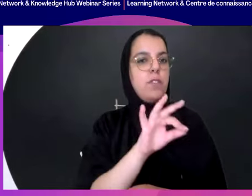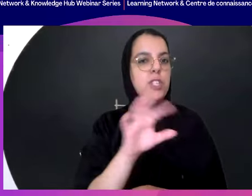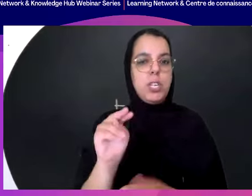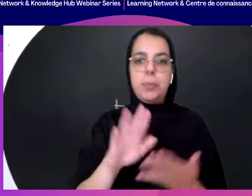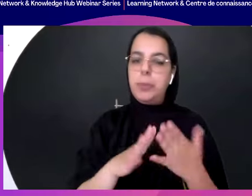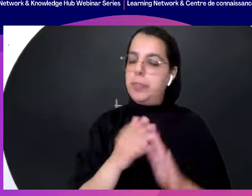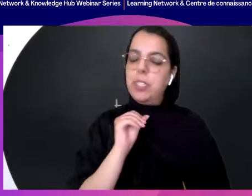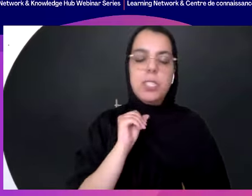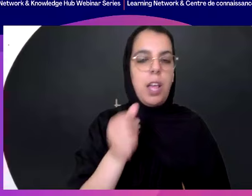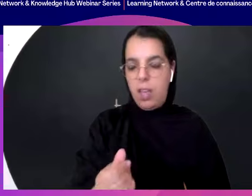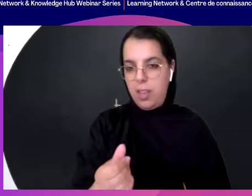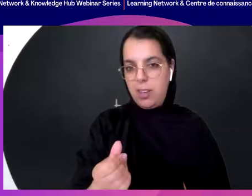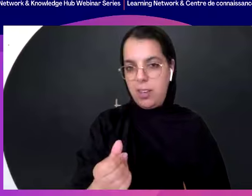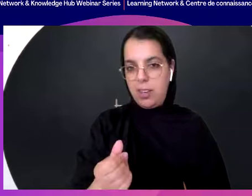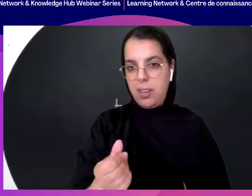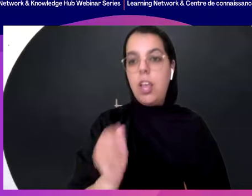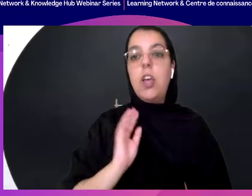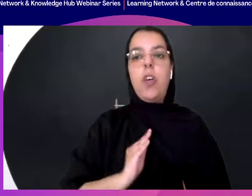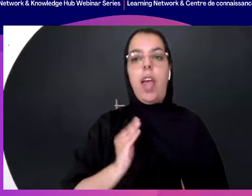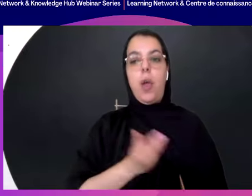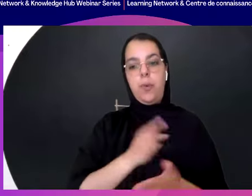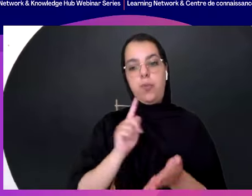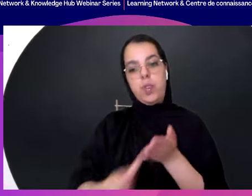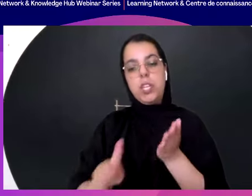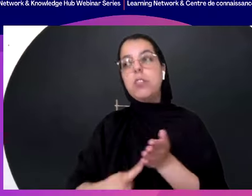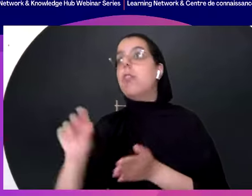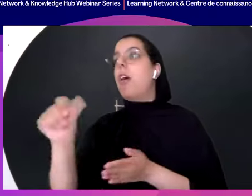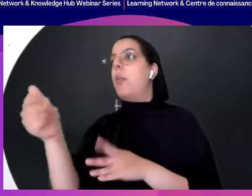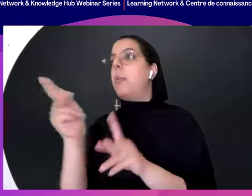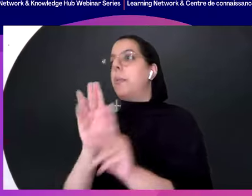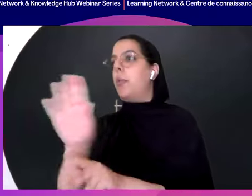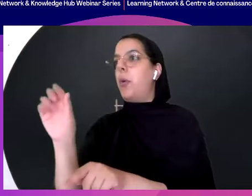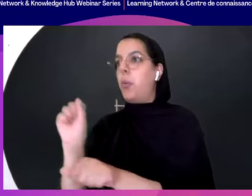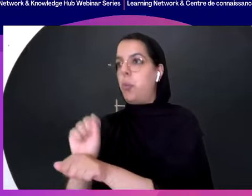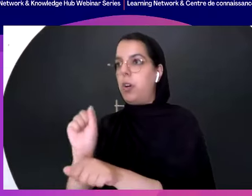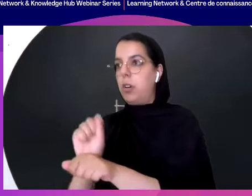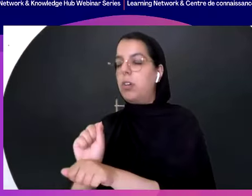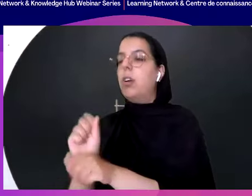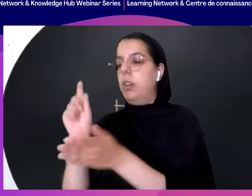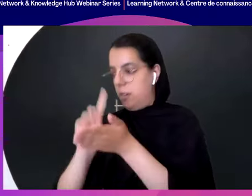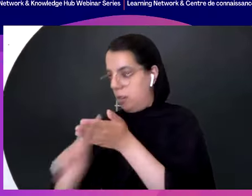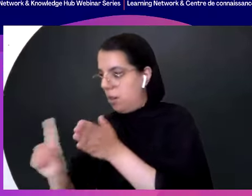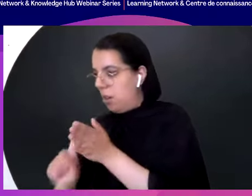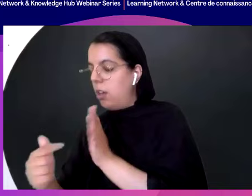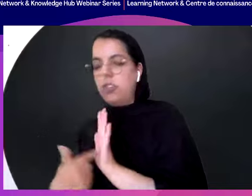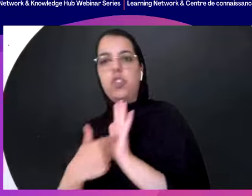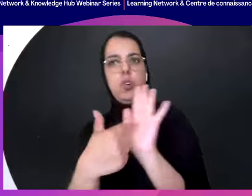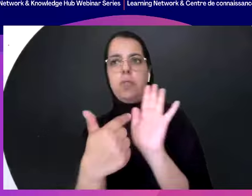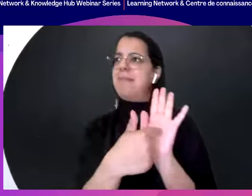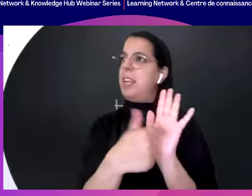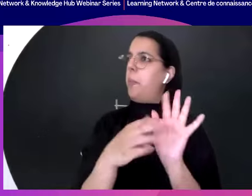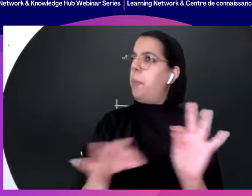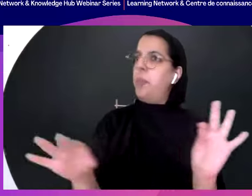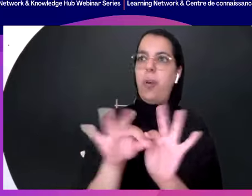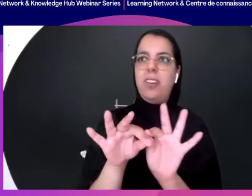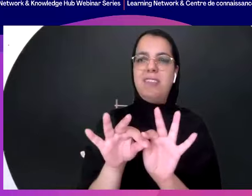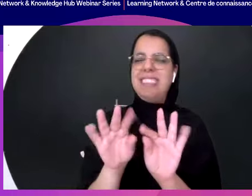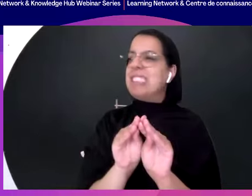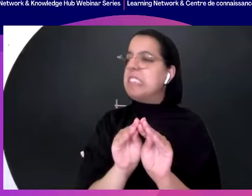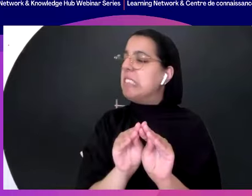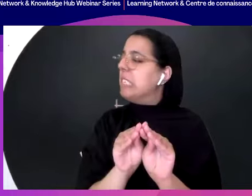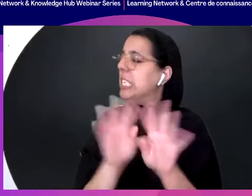research and increasing work by others are showing how important this is for and foundational really to the health